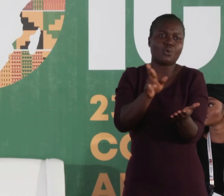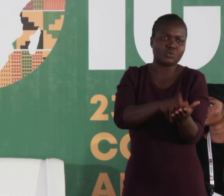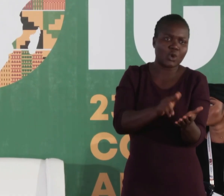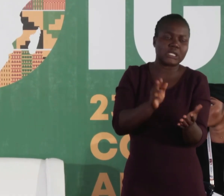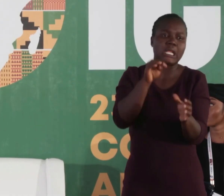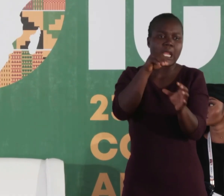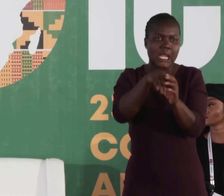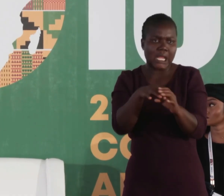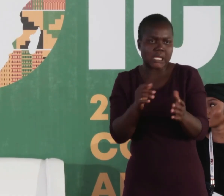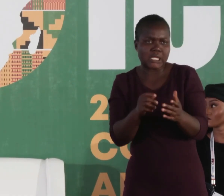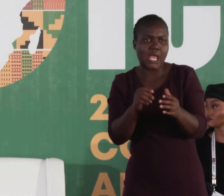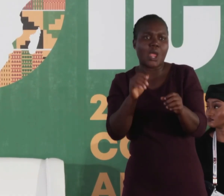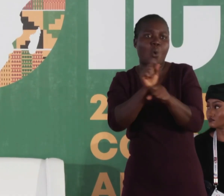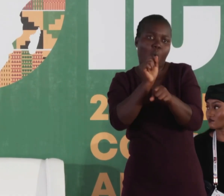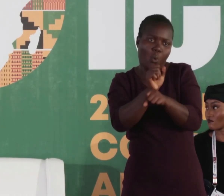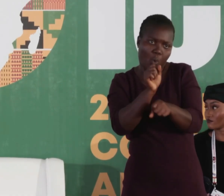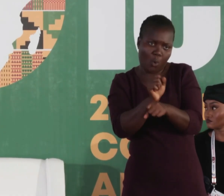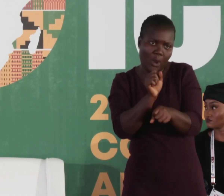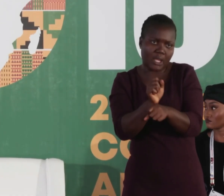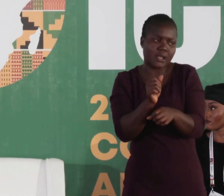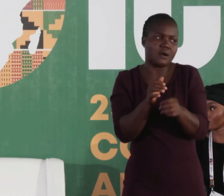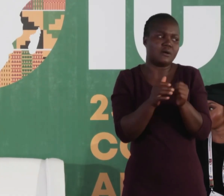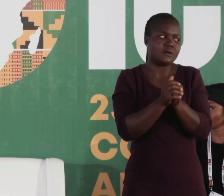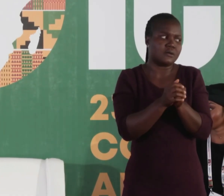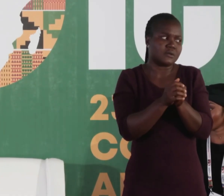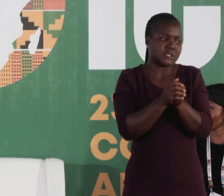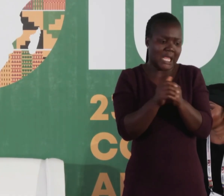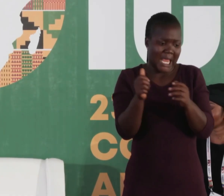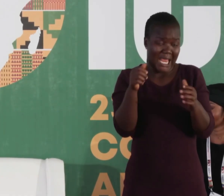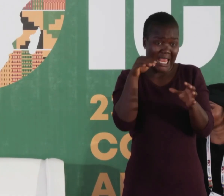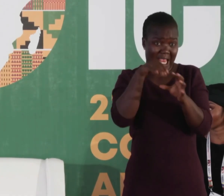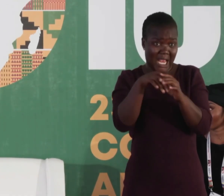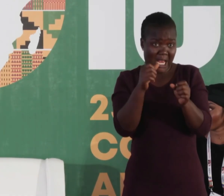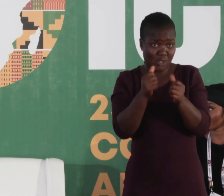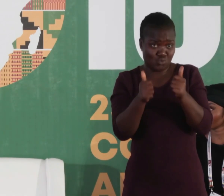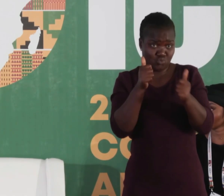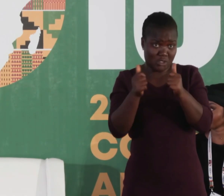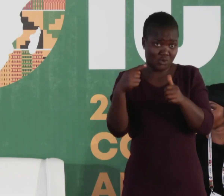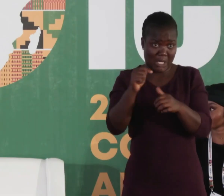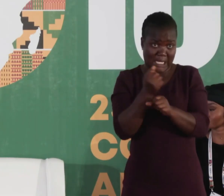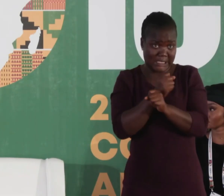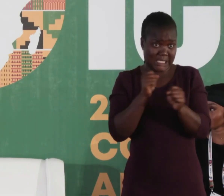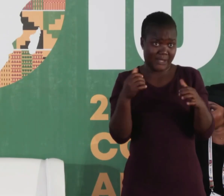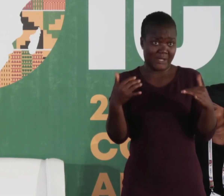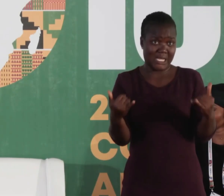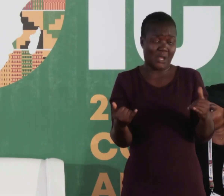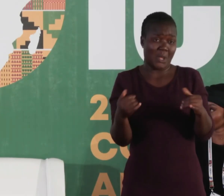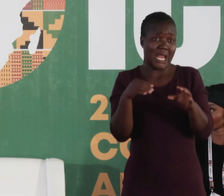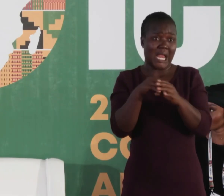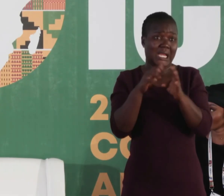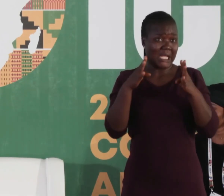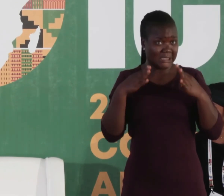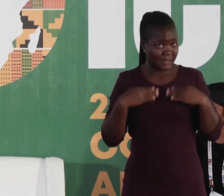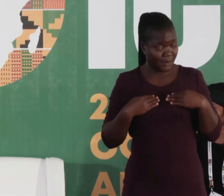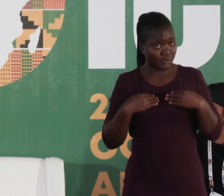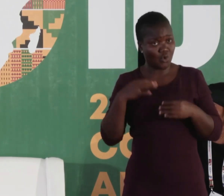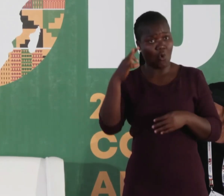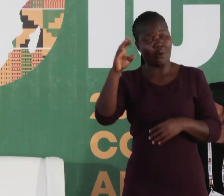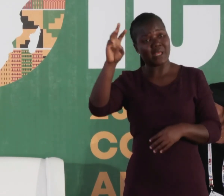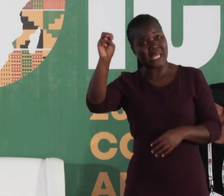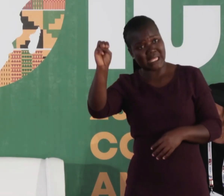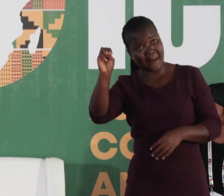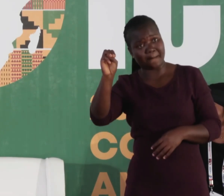a self-administered questionnaire in which we assessed the feasibility and the acceptability of them